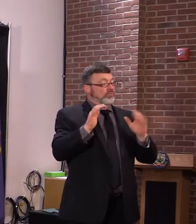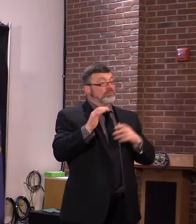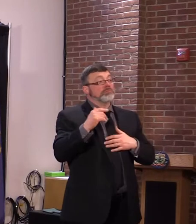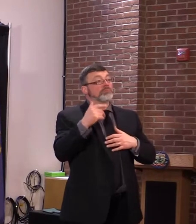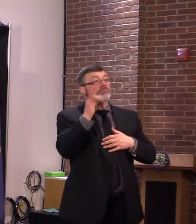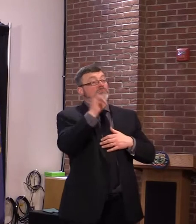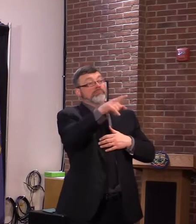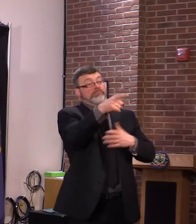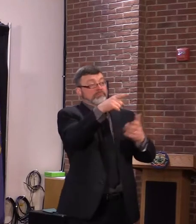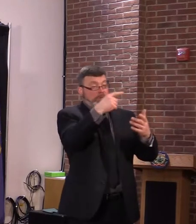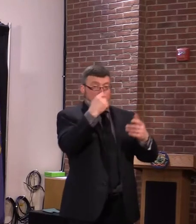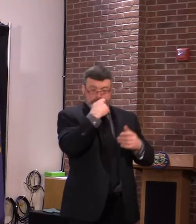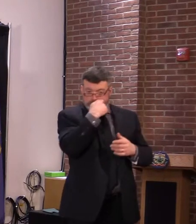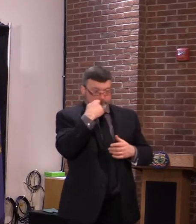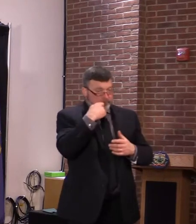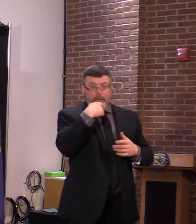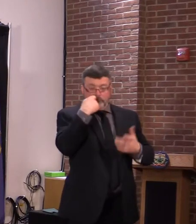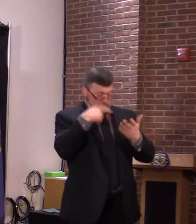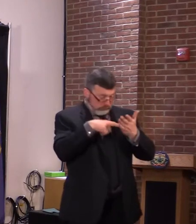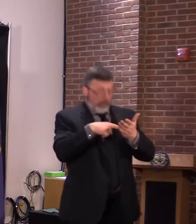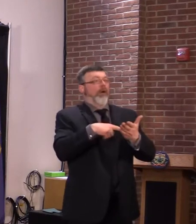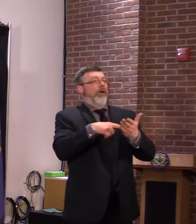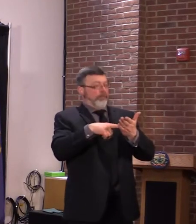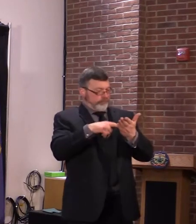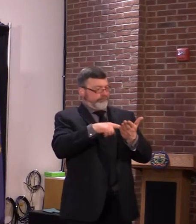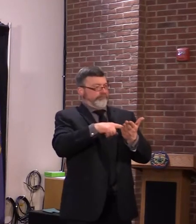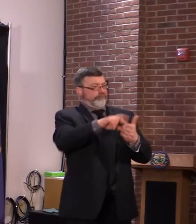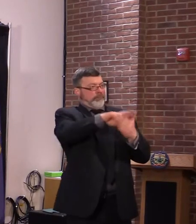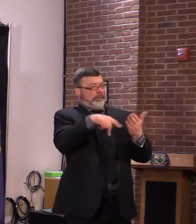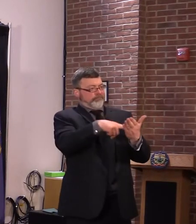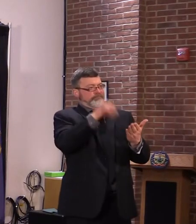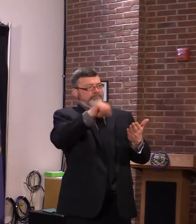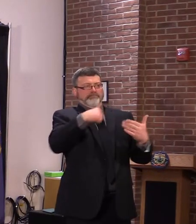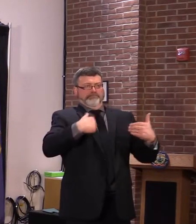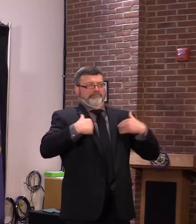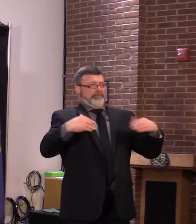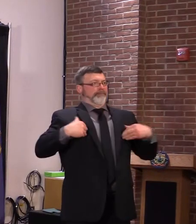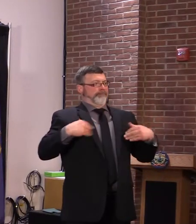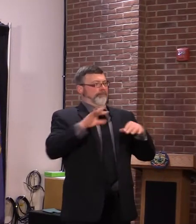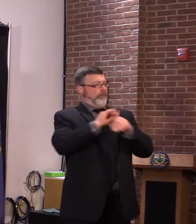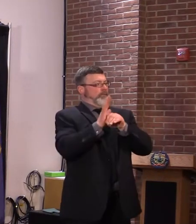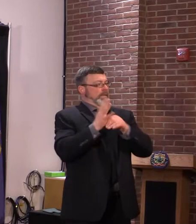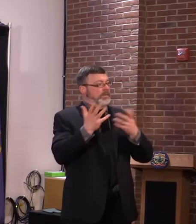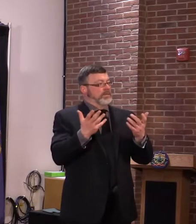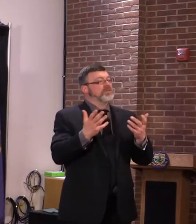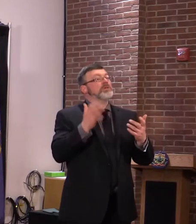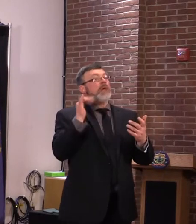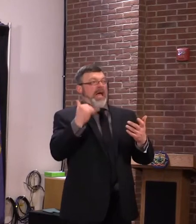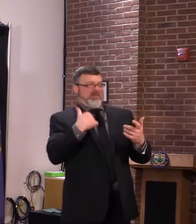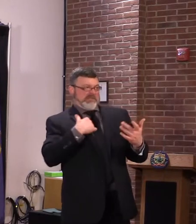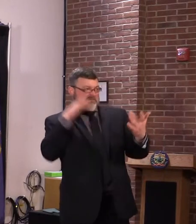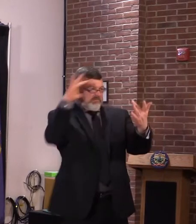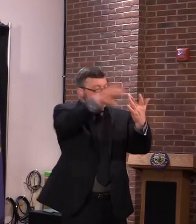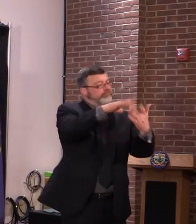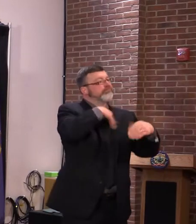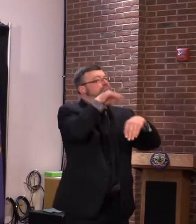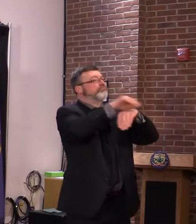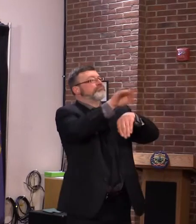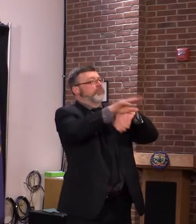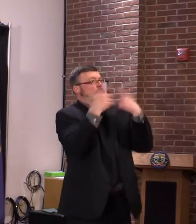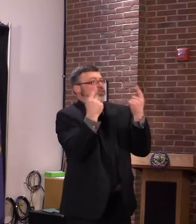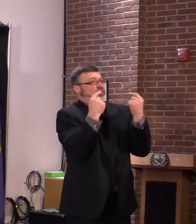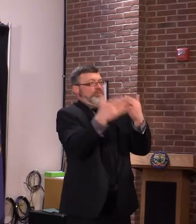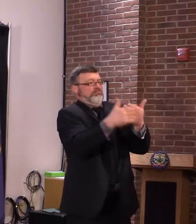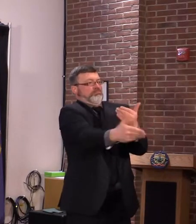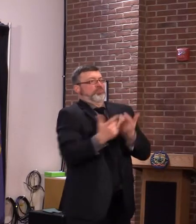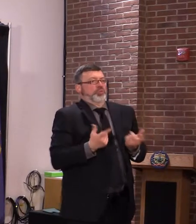This will help ensure that people quickly receive the guidance they need to isolate and notify their own contacts, as we've already